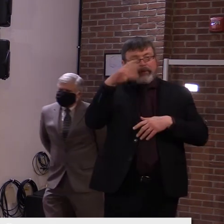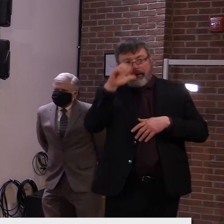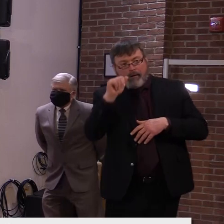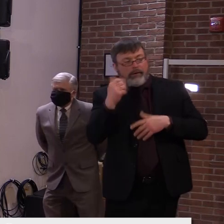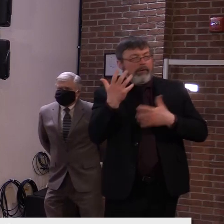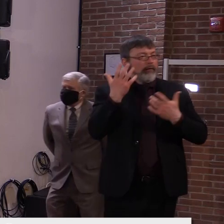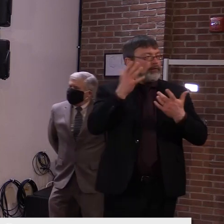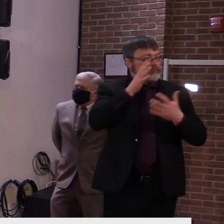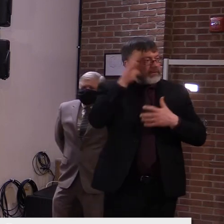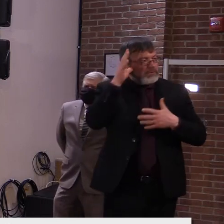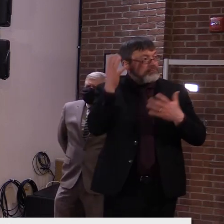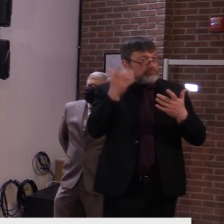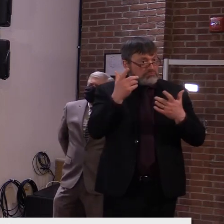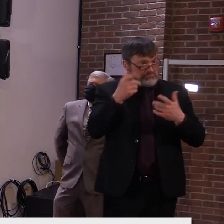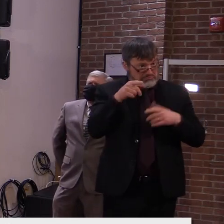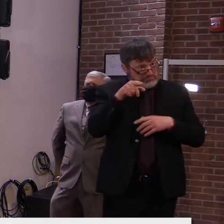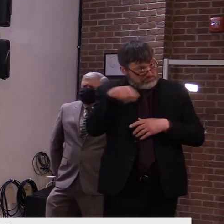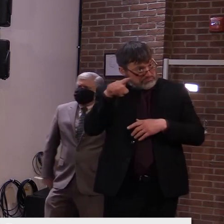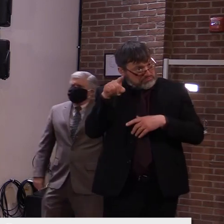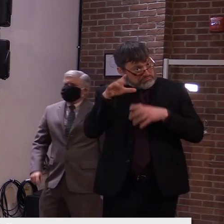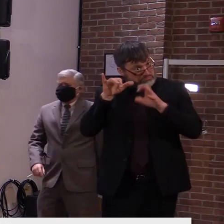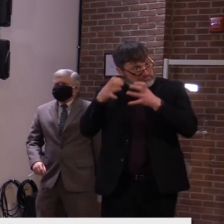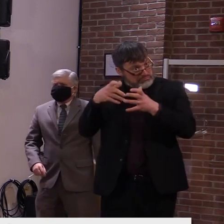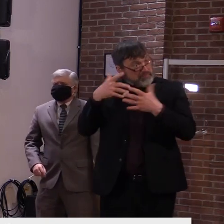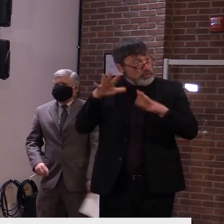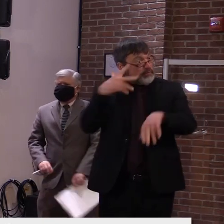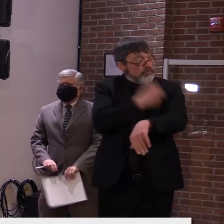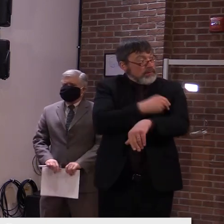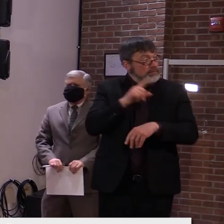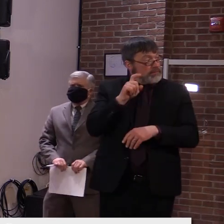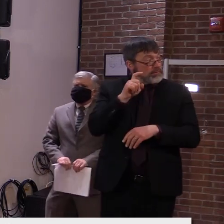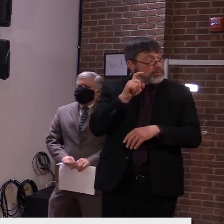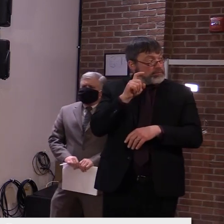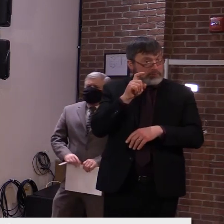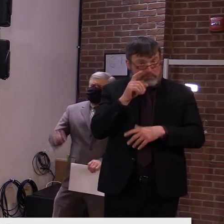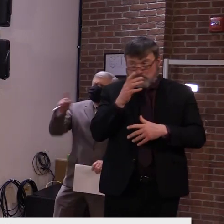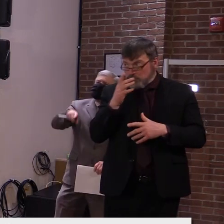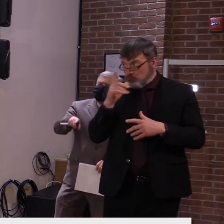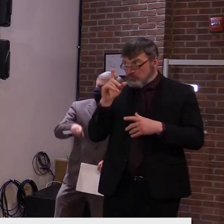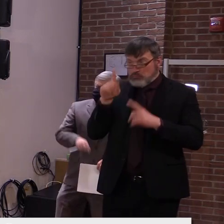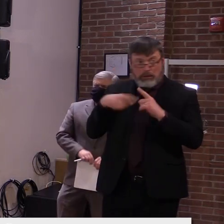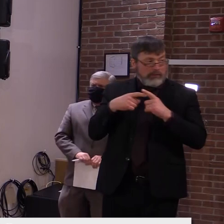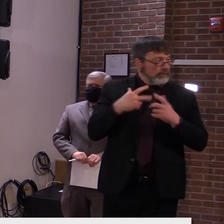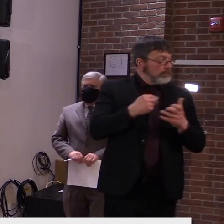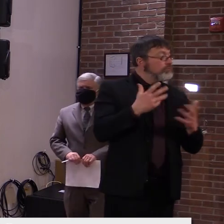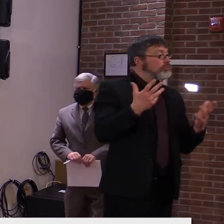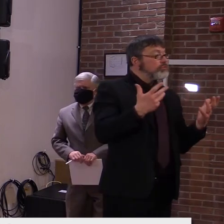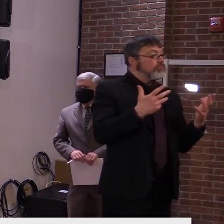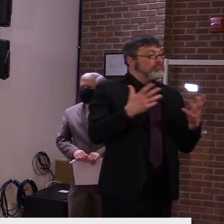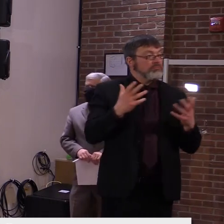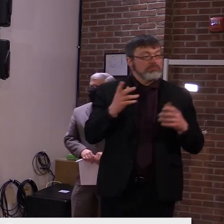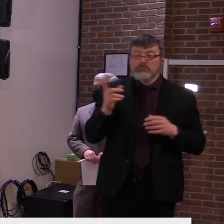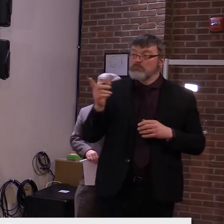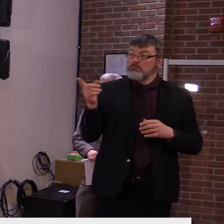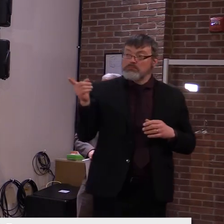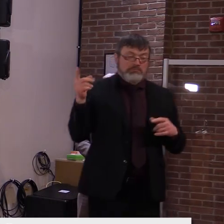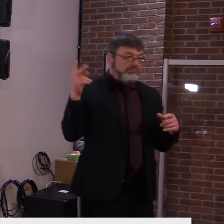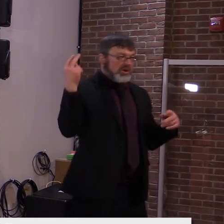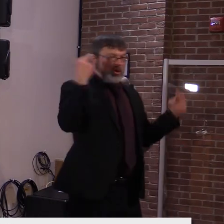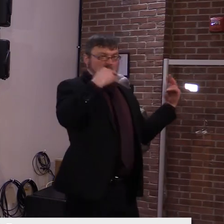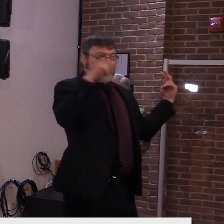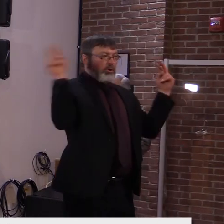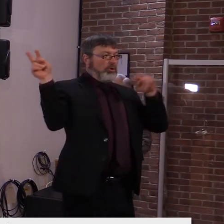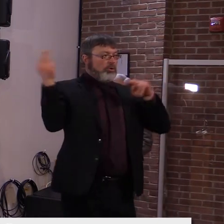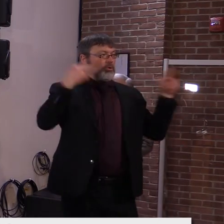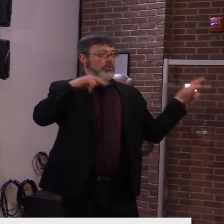I don't have the answer to that question, and I'm not sure that Secretary Smith does at this point. You want to? Yeah, let me get back. Okay. Secretary Smith,